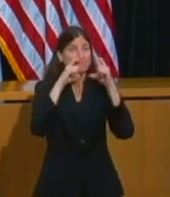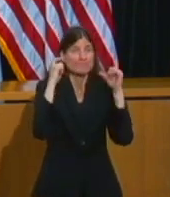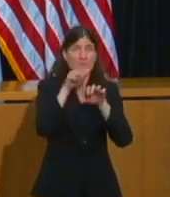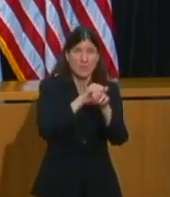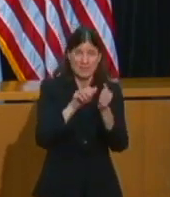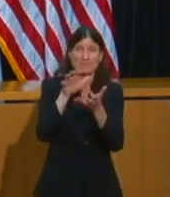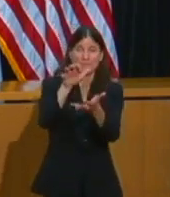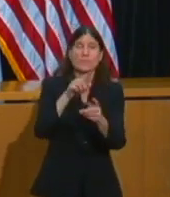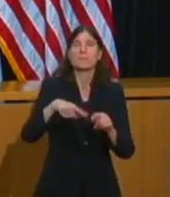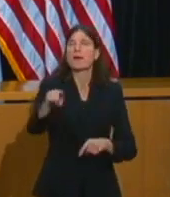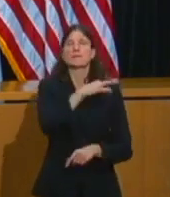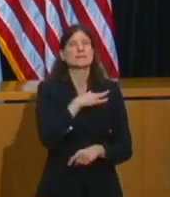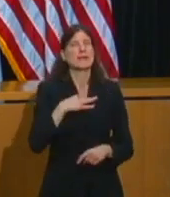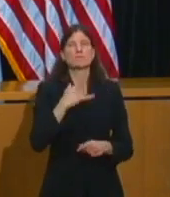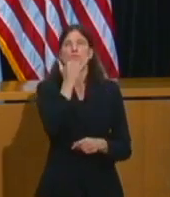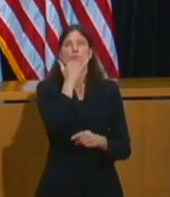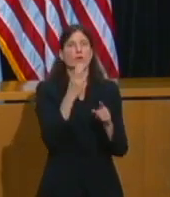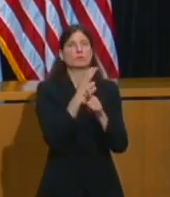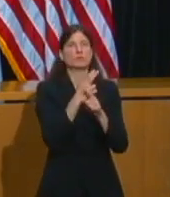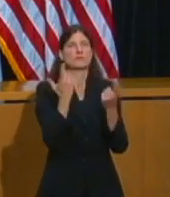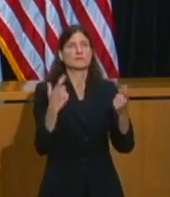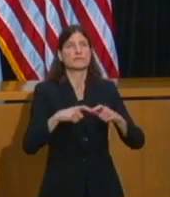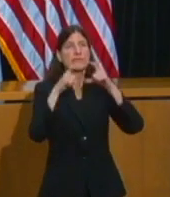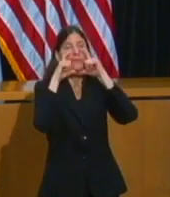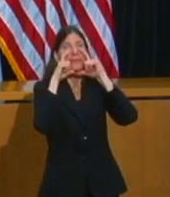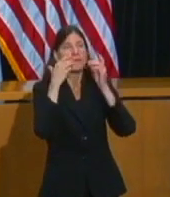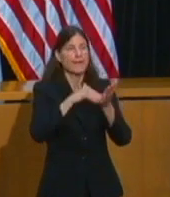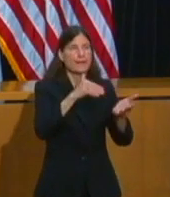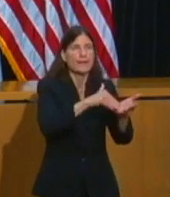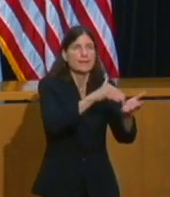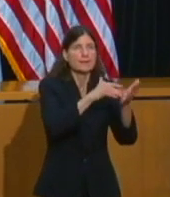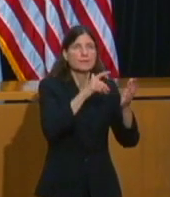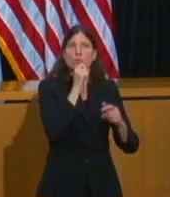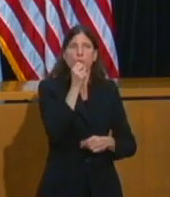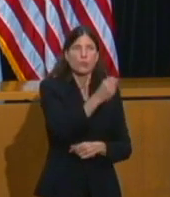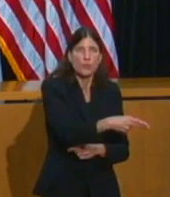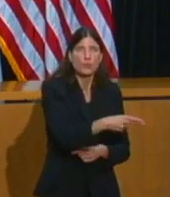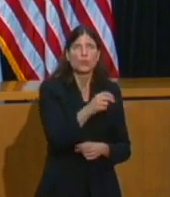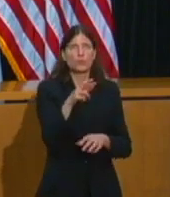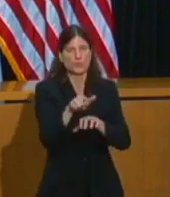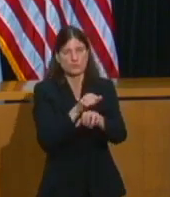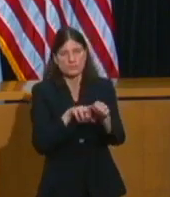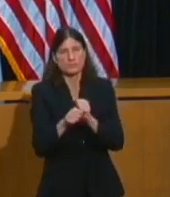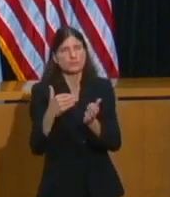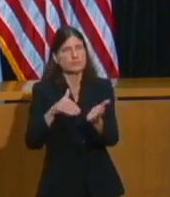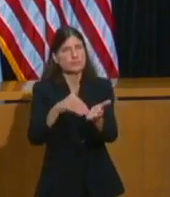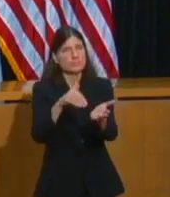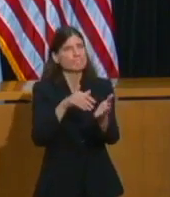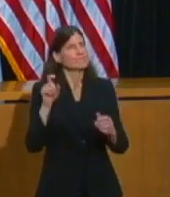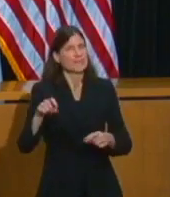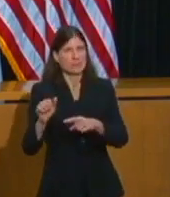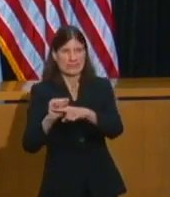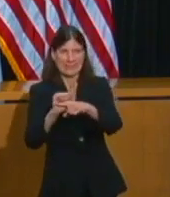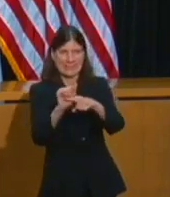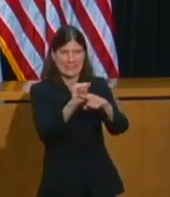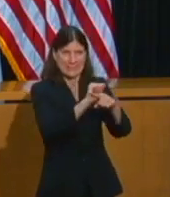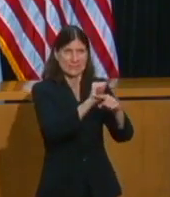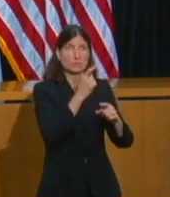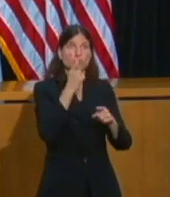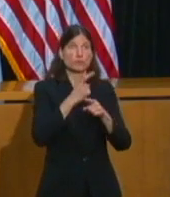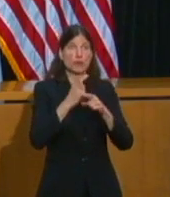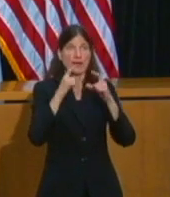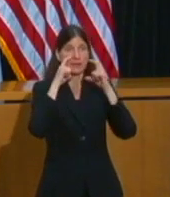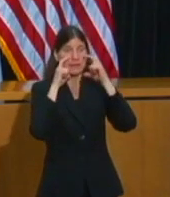equipment. And that is, seems to be an area that is of a particular challenge. I actually think with more